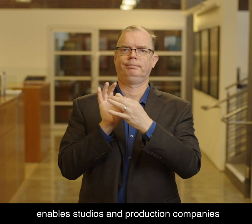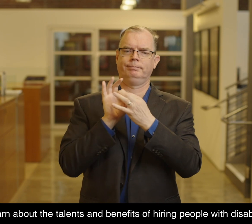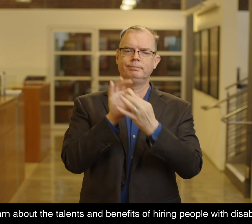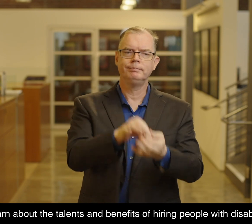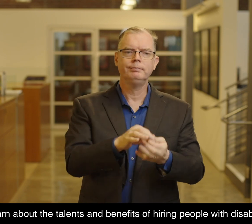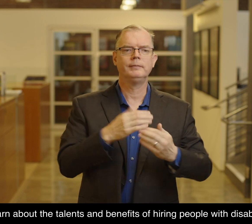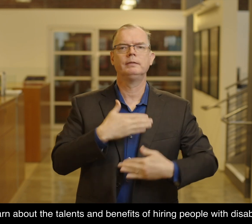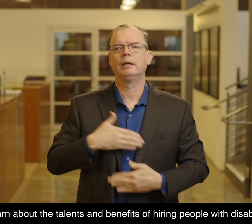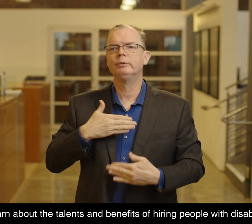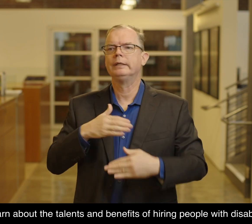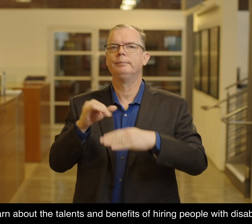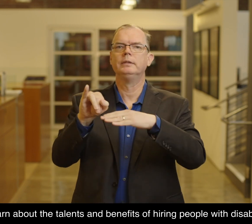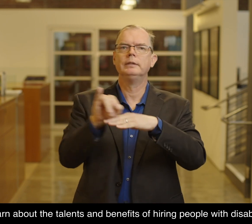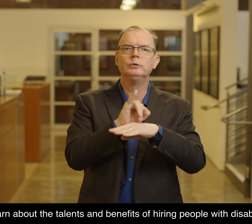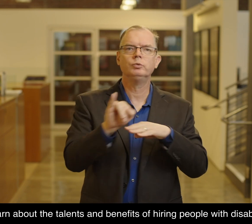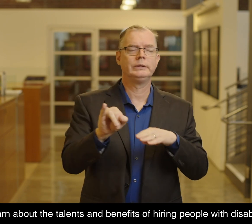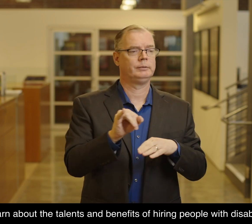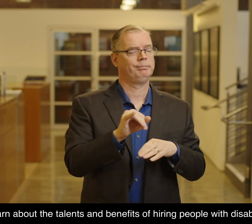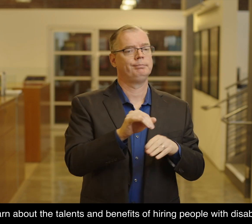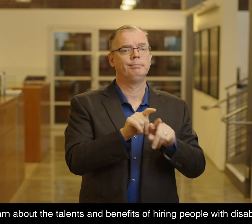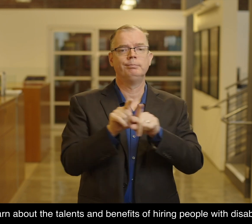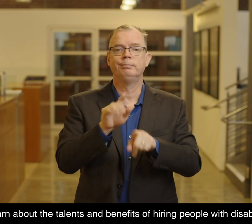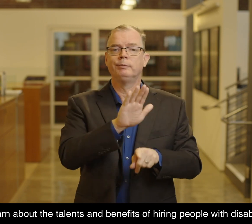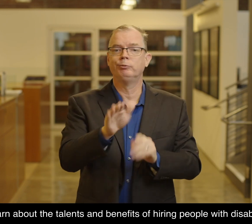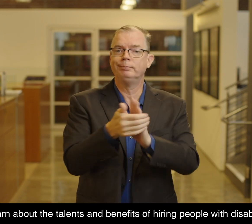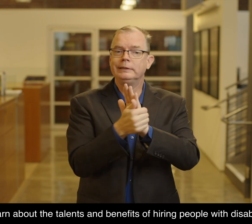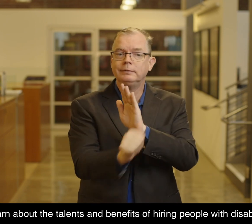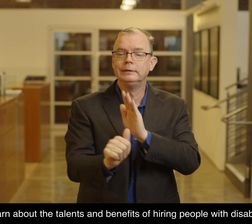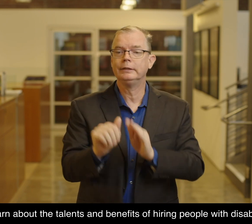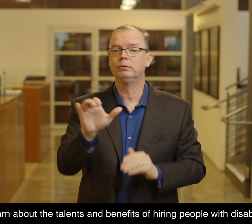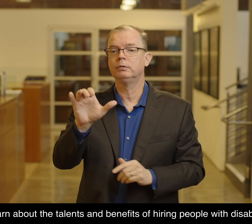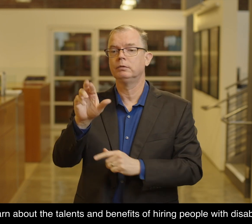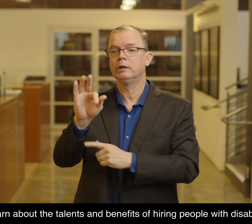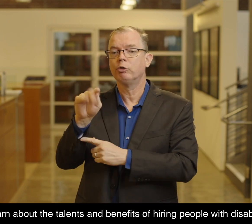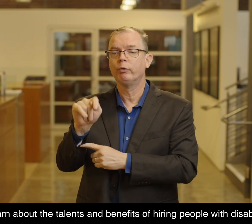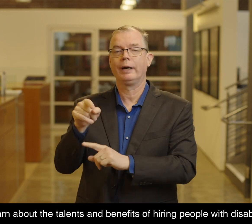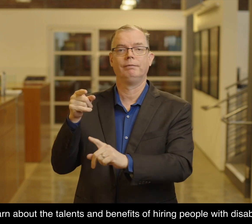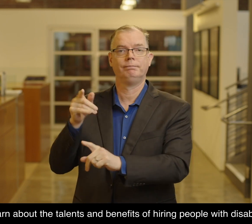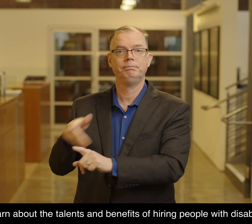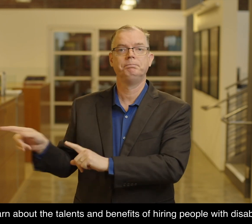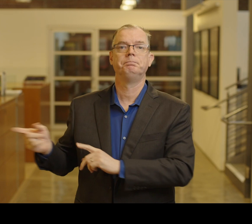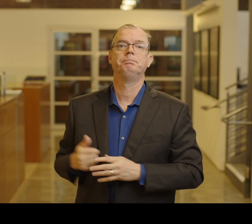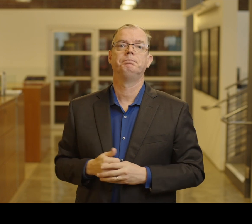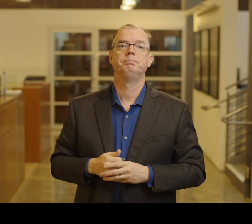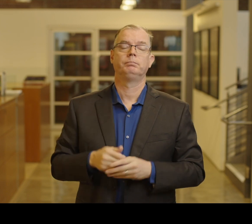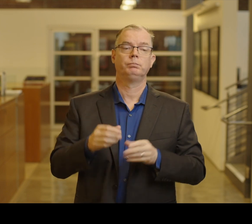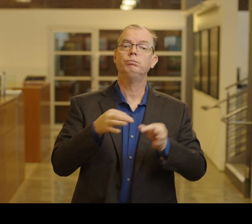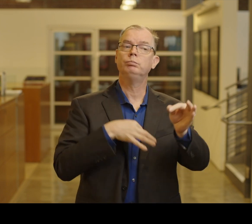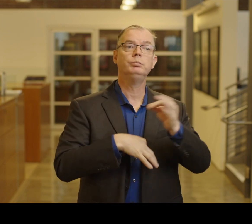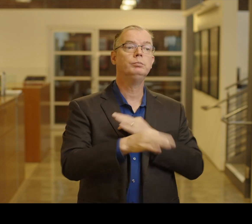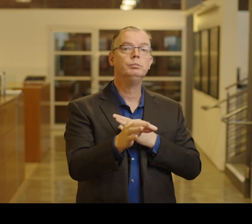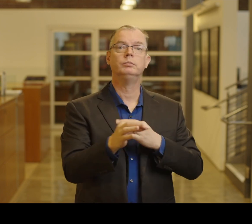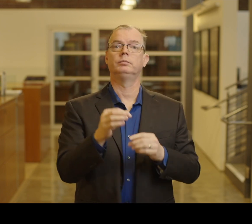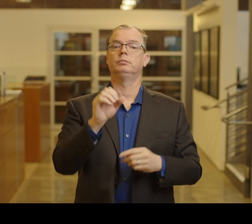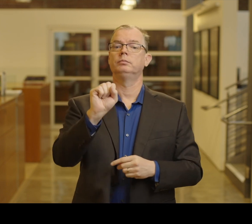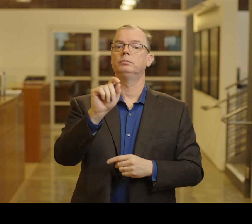companies to learn about the talents and benefits of hiring people with disabilities.